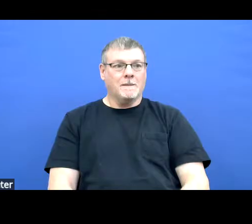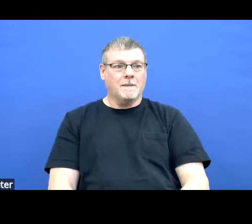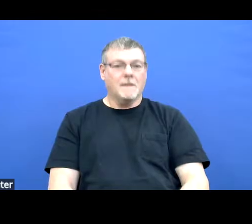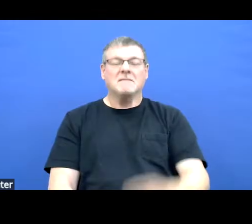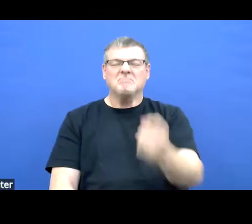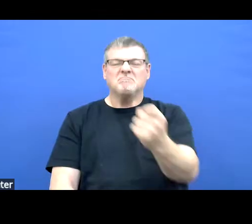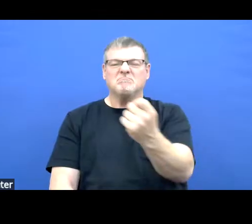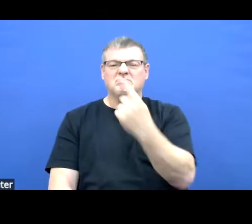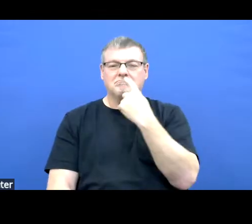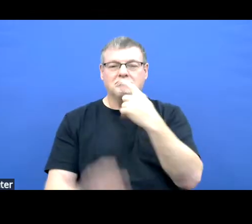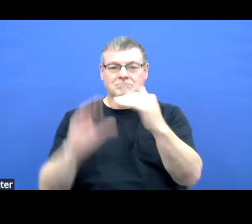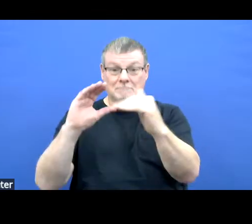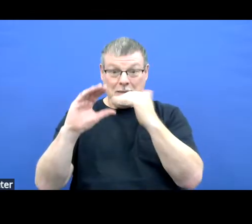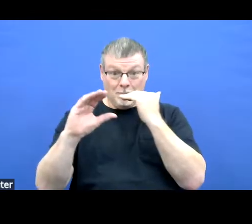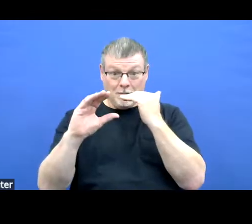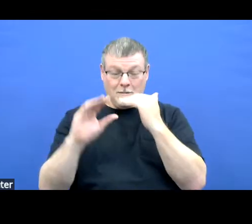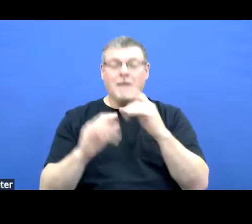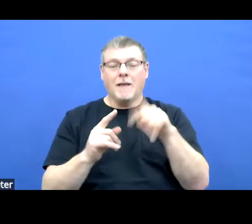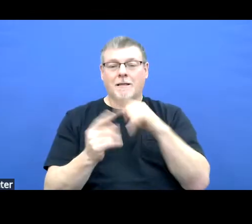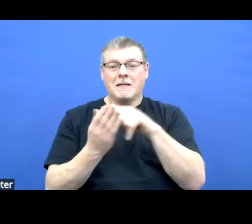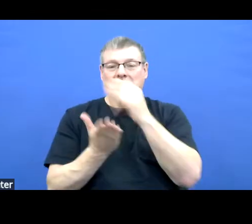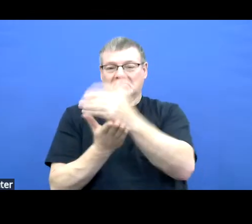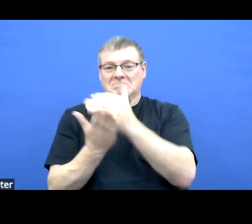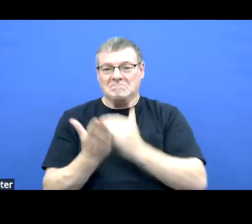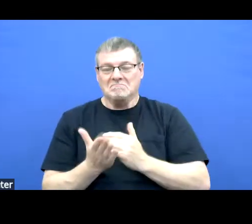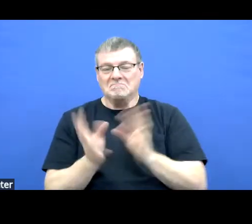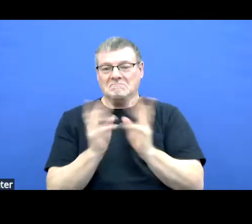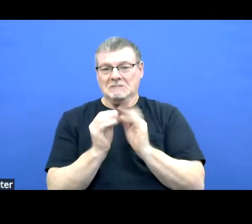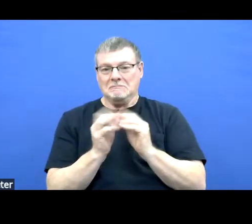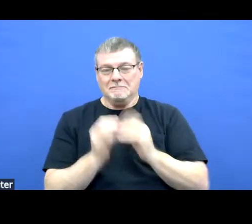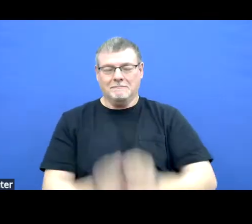Send me an email and we'll get you on the calendar to meet.